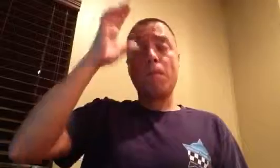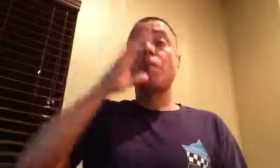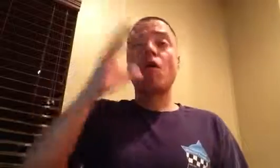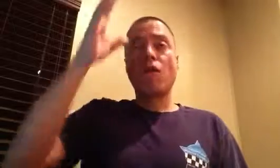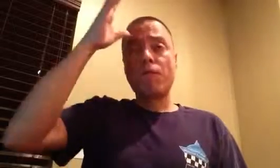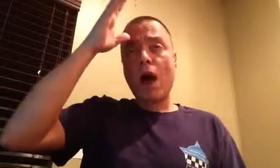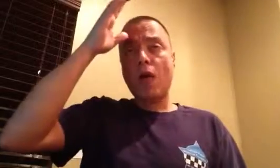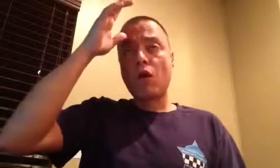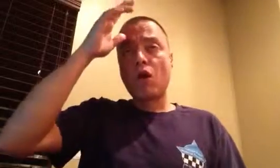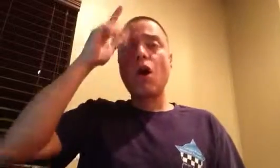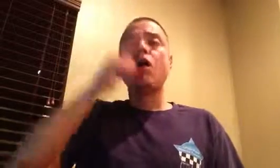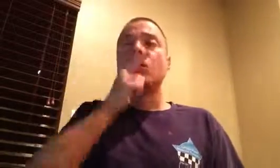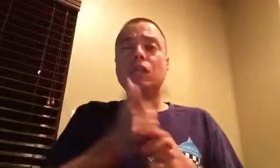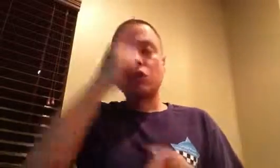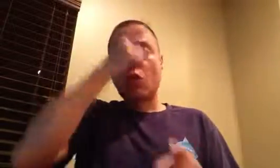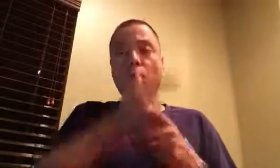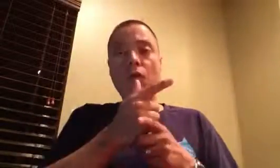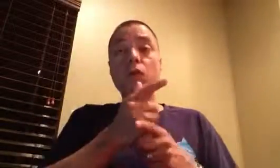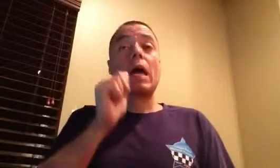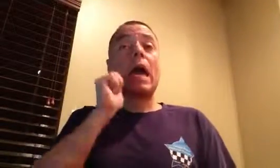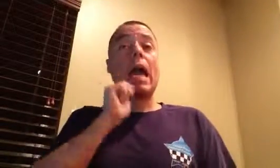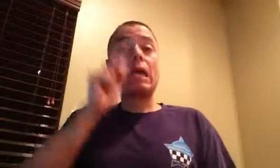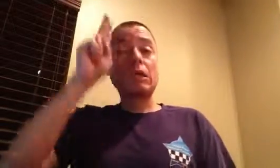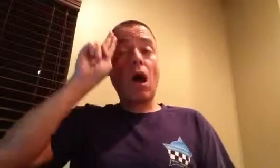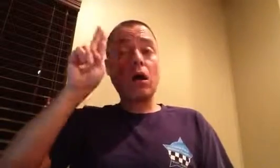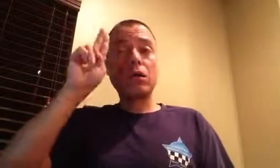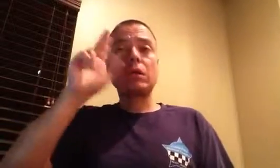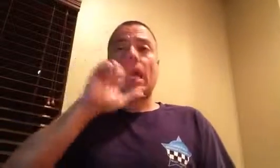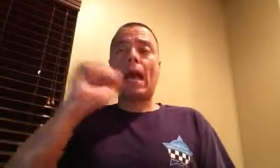aunts and uncles, and all of you are someone's child.